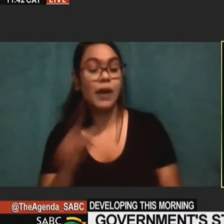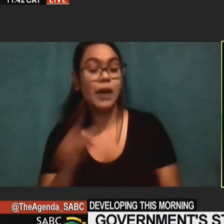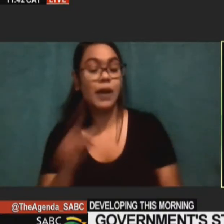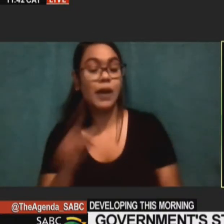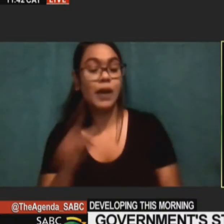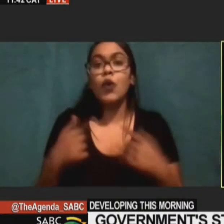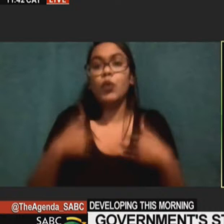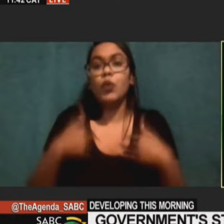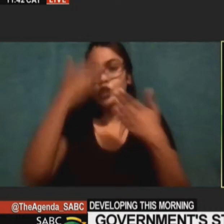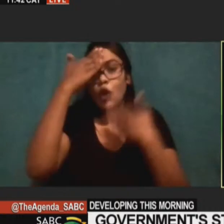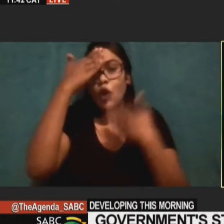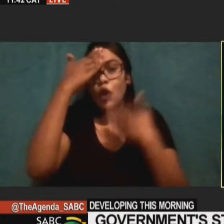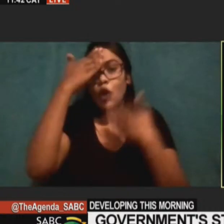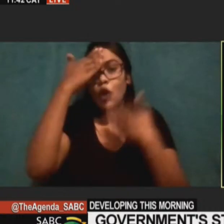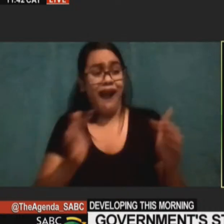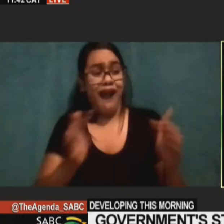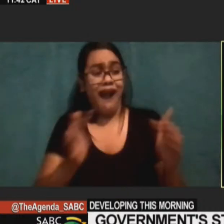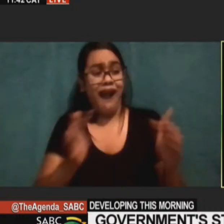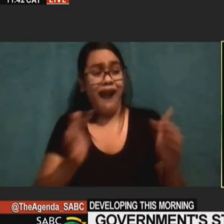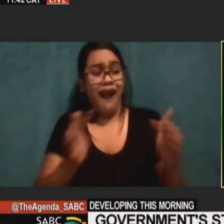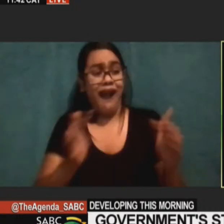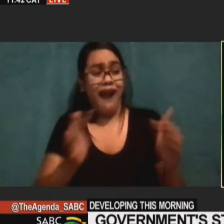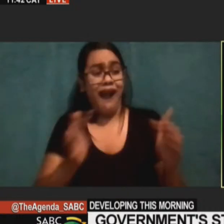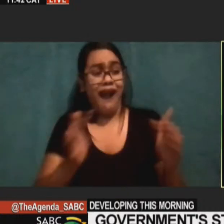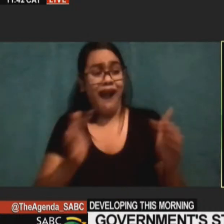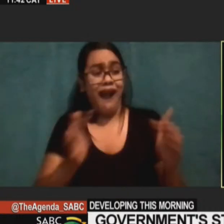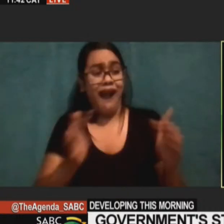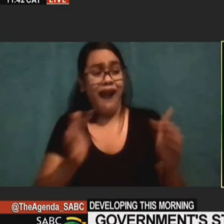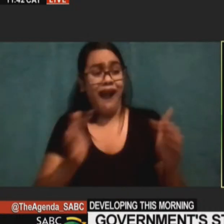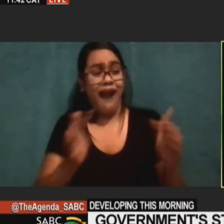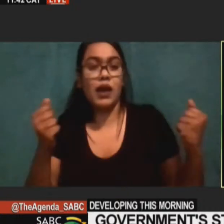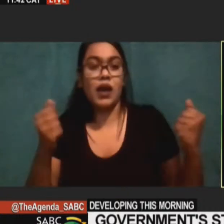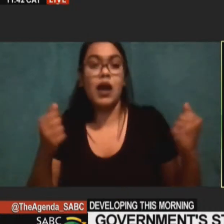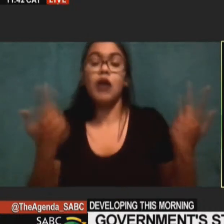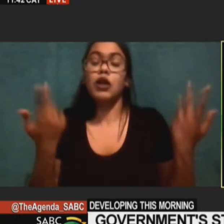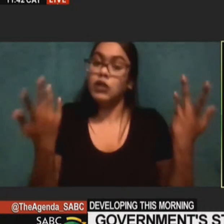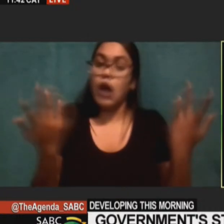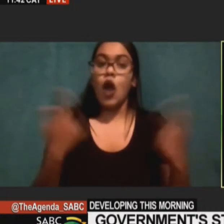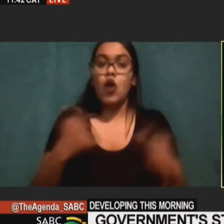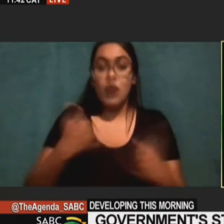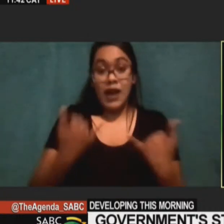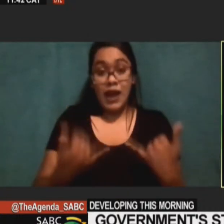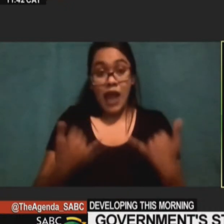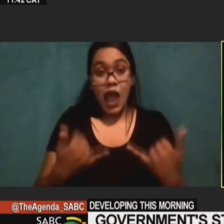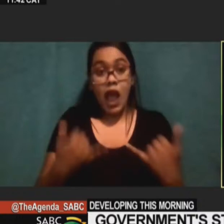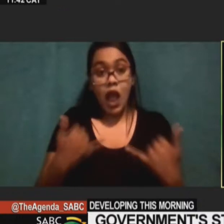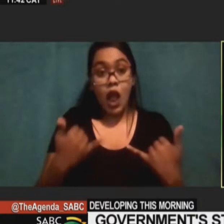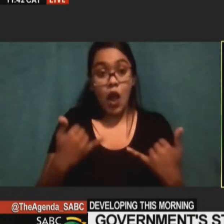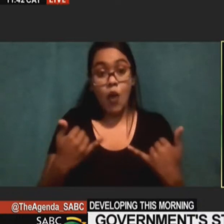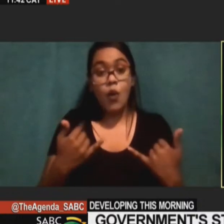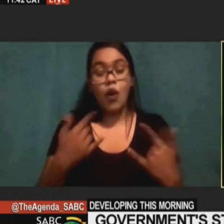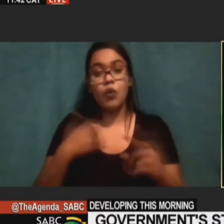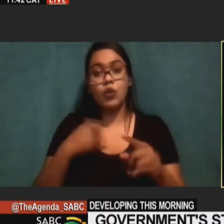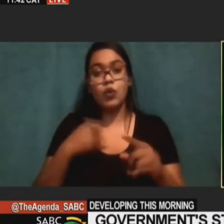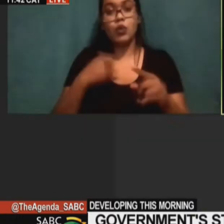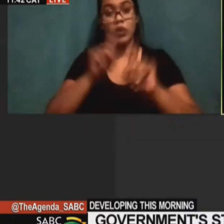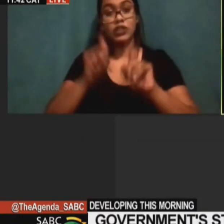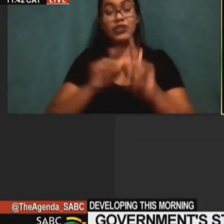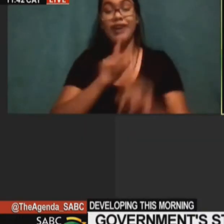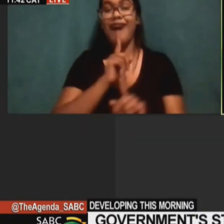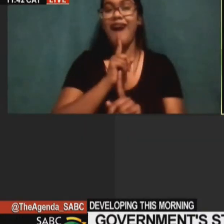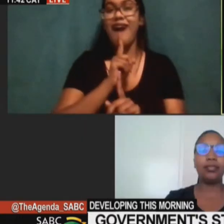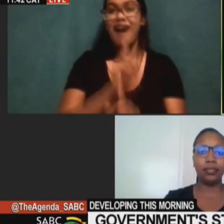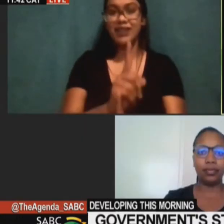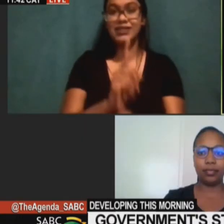punished. So on that note, I'm going to open questions and answers session.